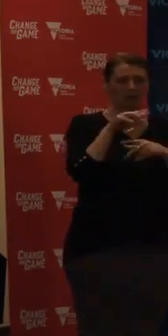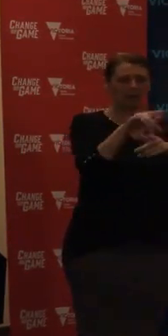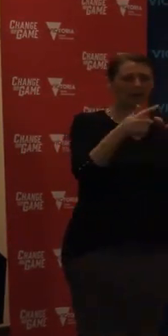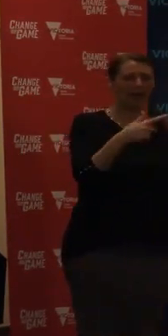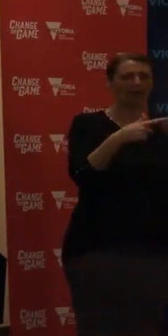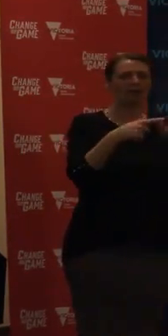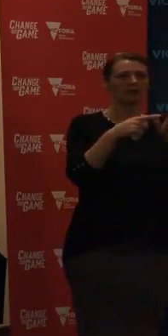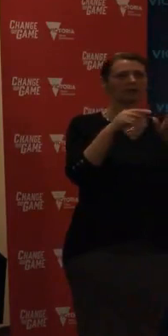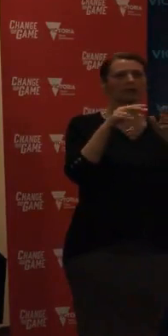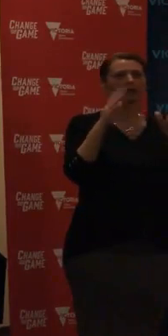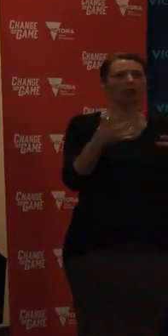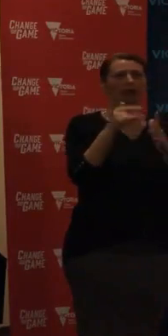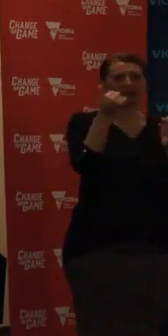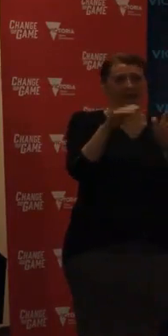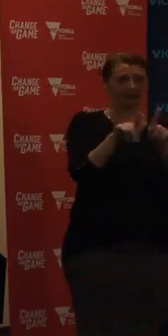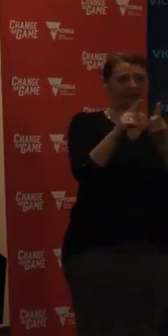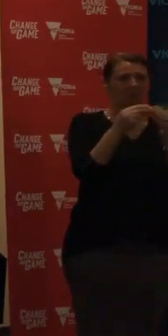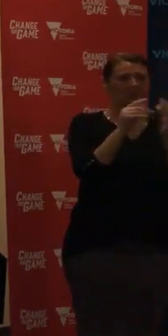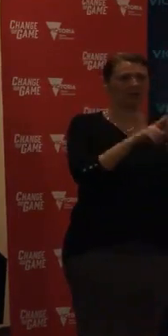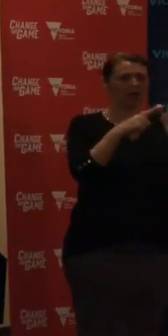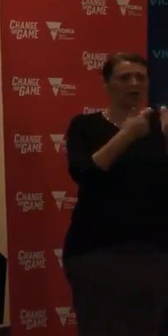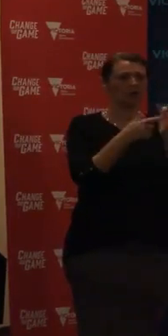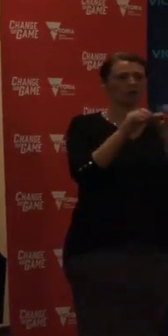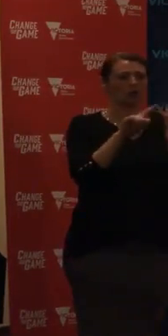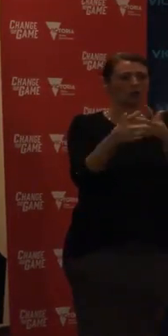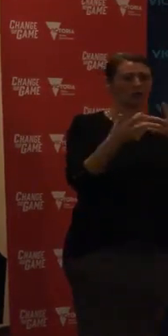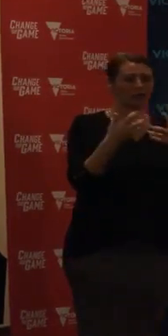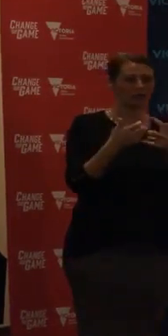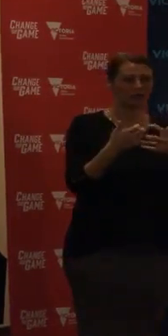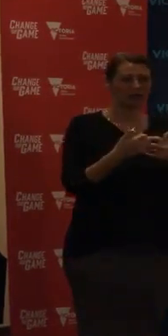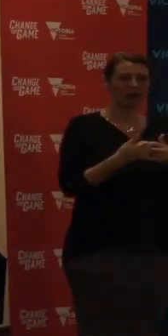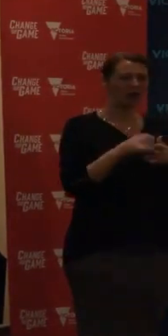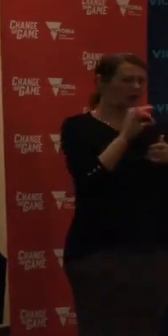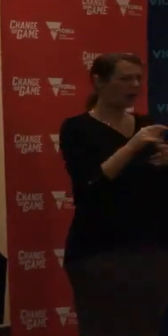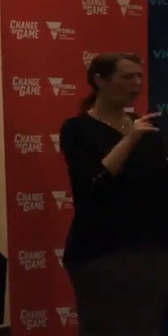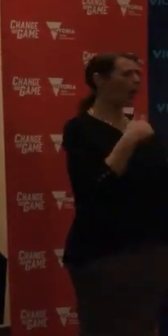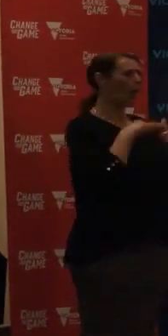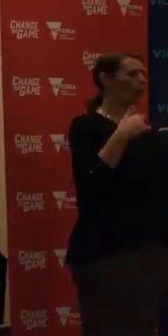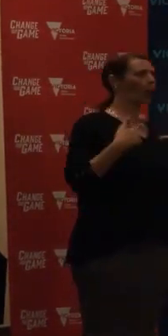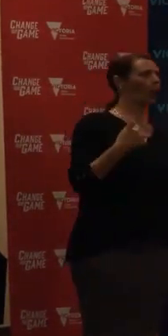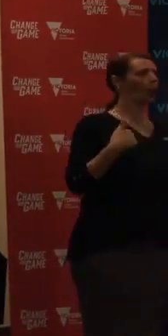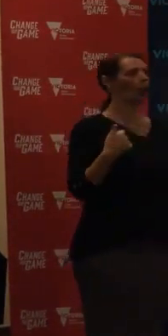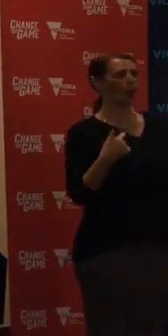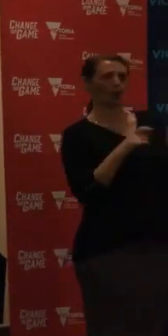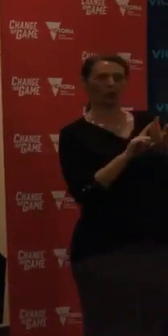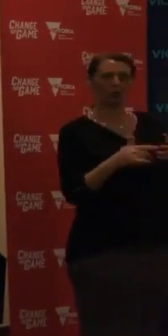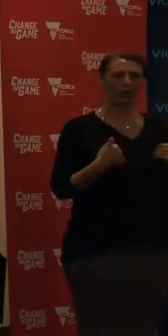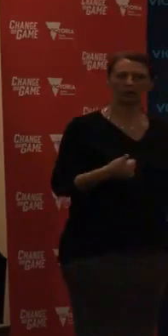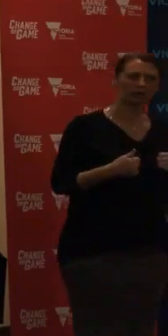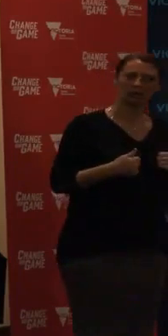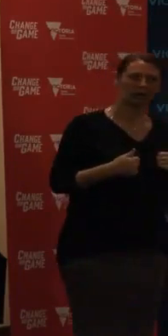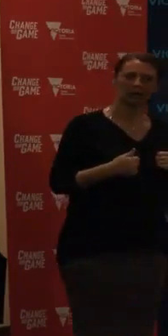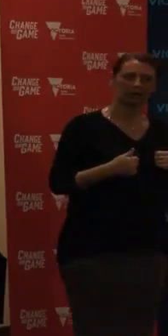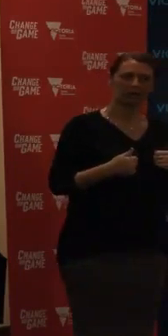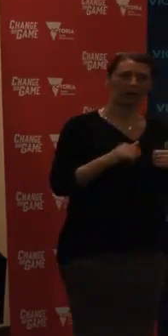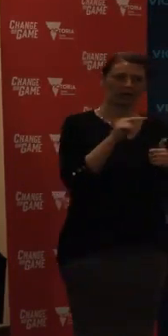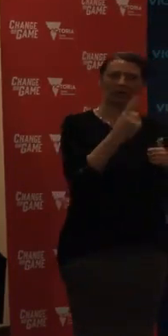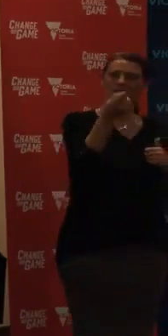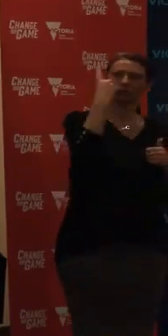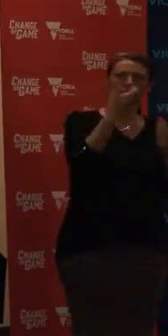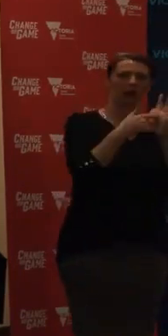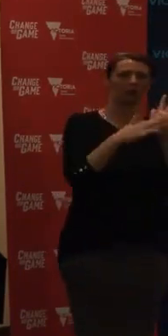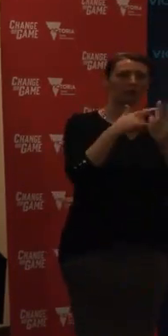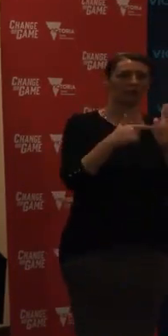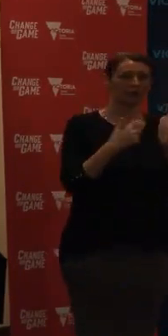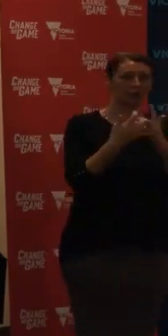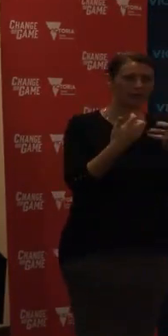with La Trobe University, is not just basically drink from the Kool-Aid and say, we're doing really well. They went out and basically got RMIT